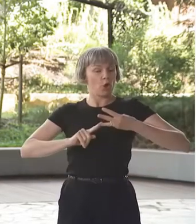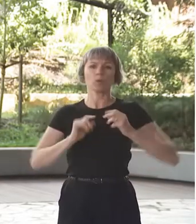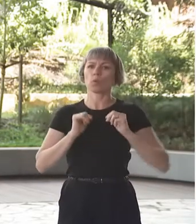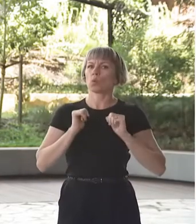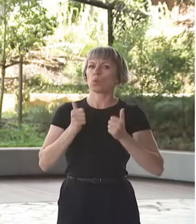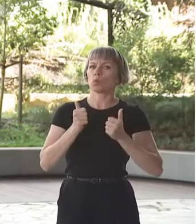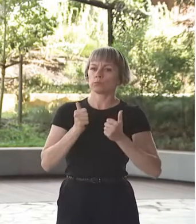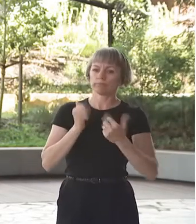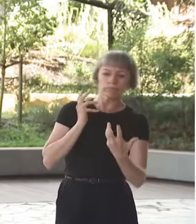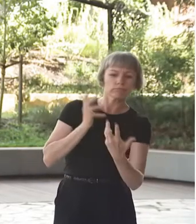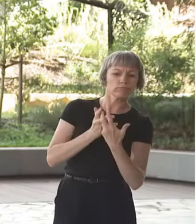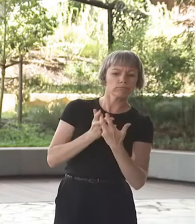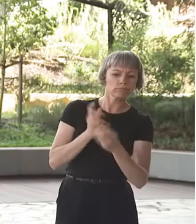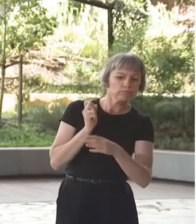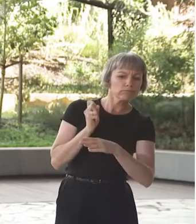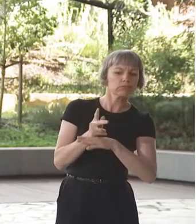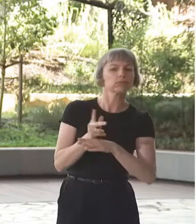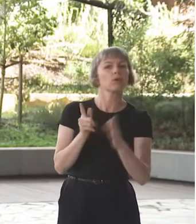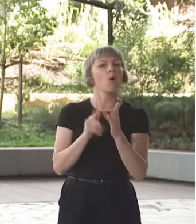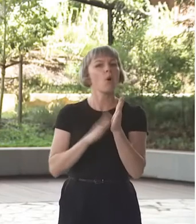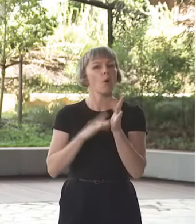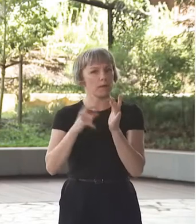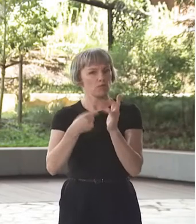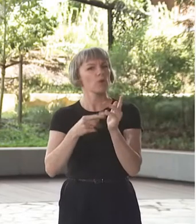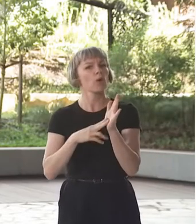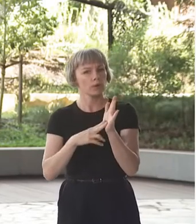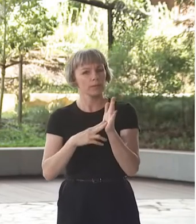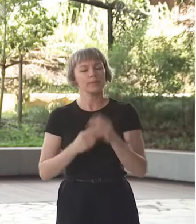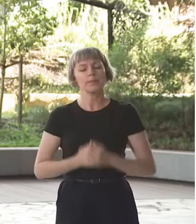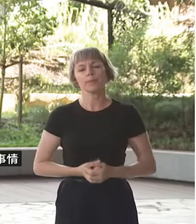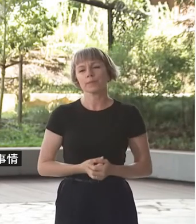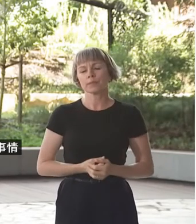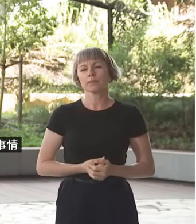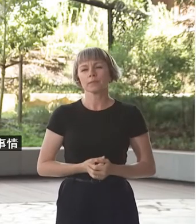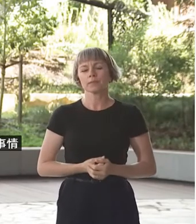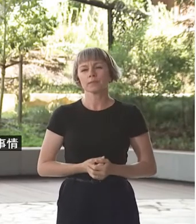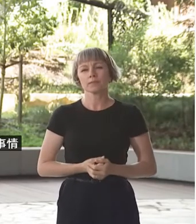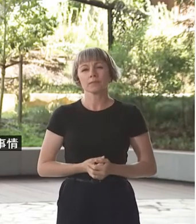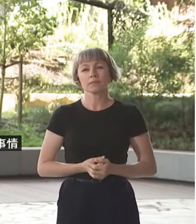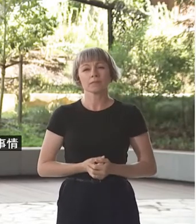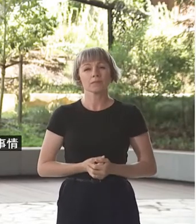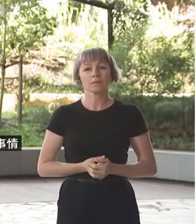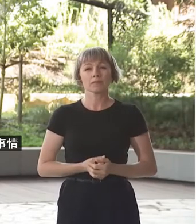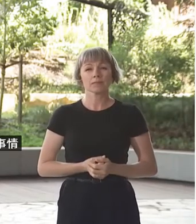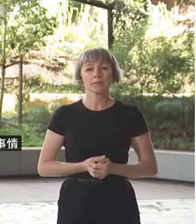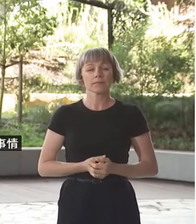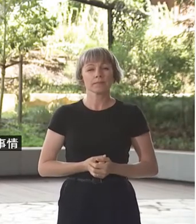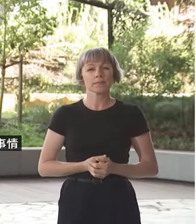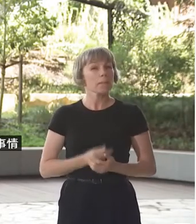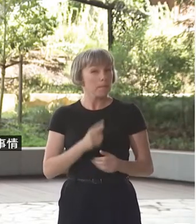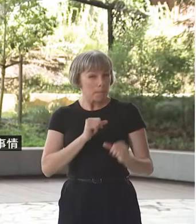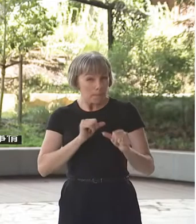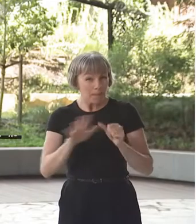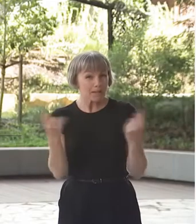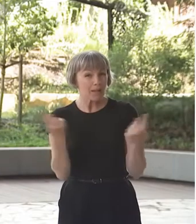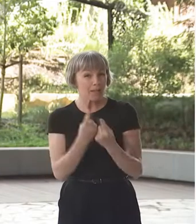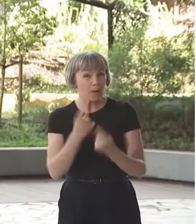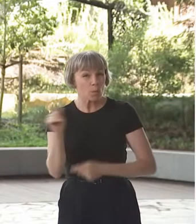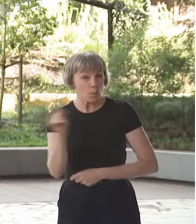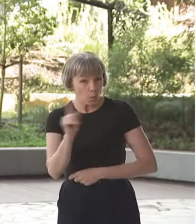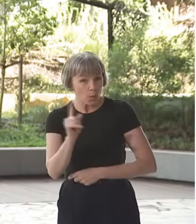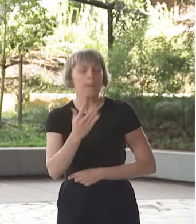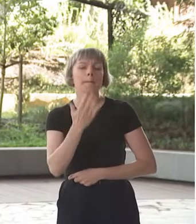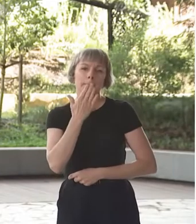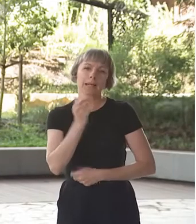are safe and effective, and the fundamentally best thing you can do is get vaccinated and get your booster